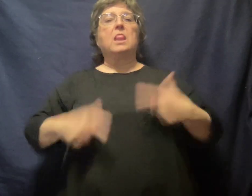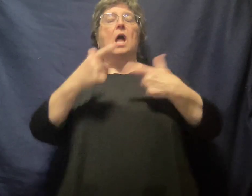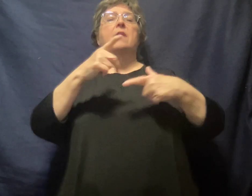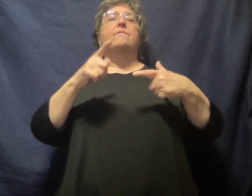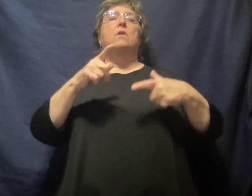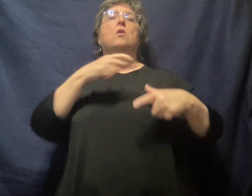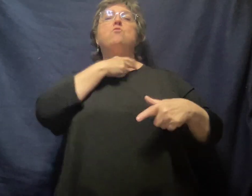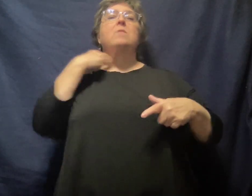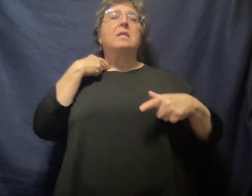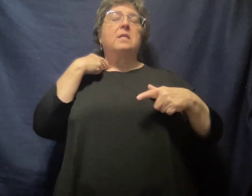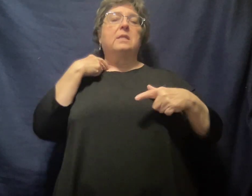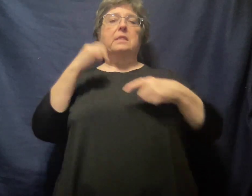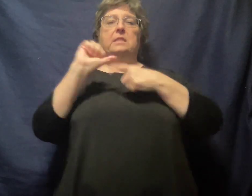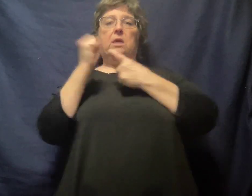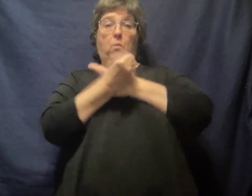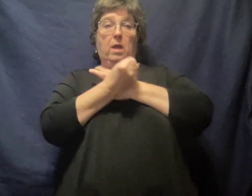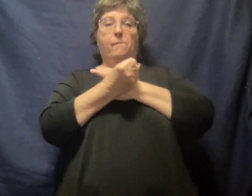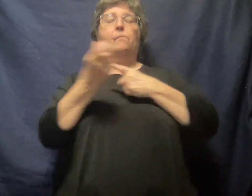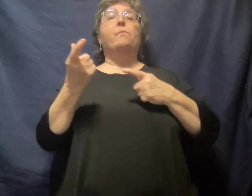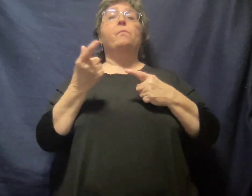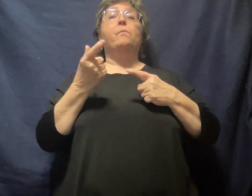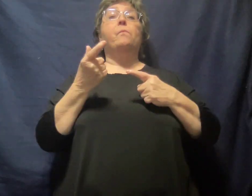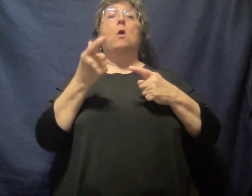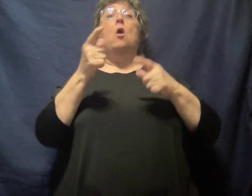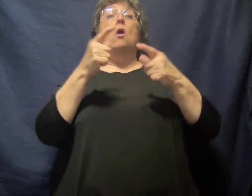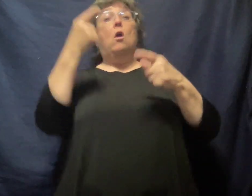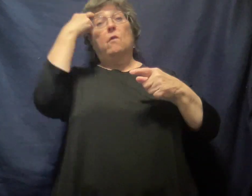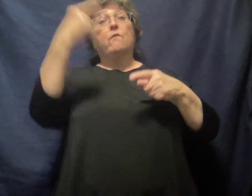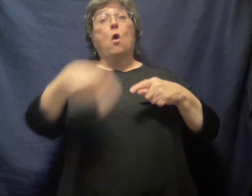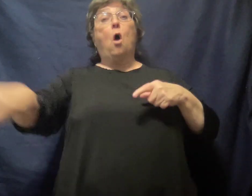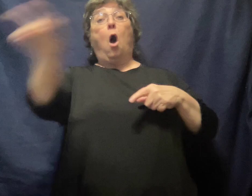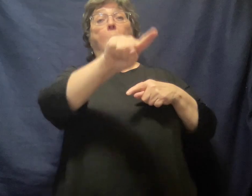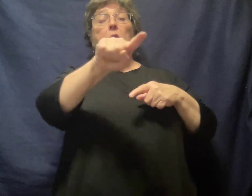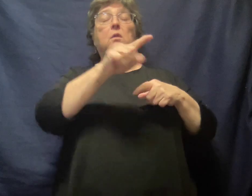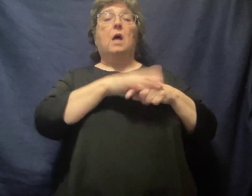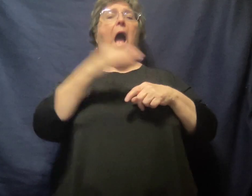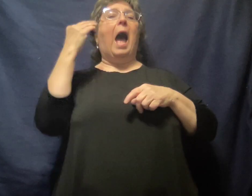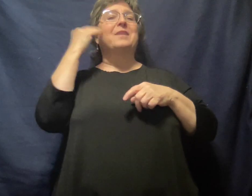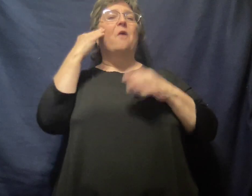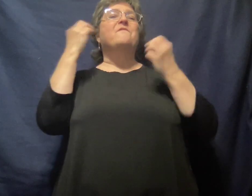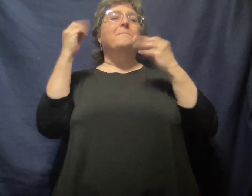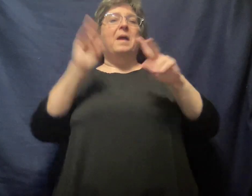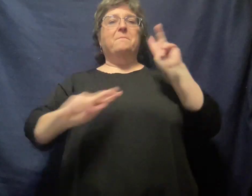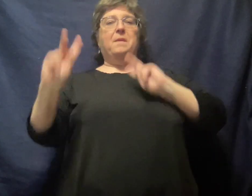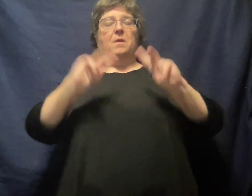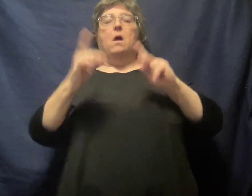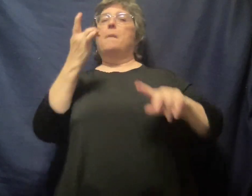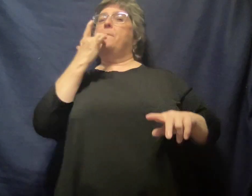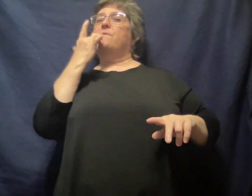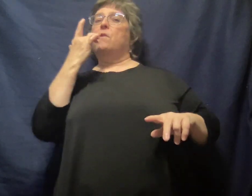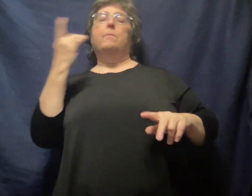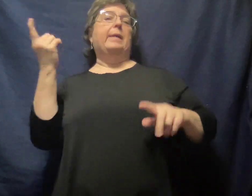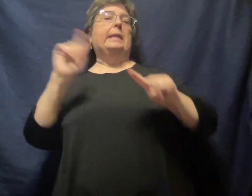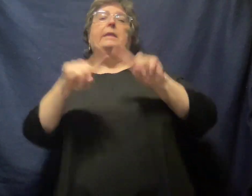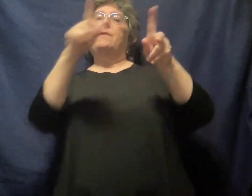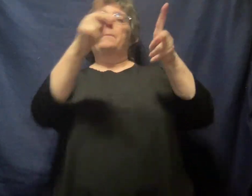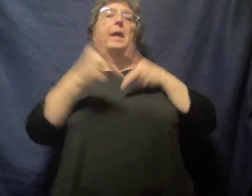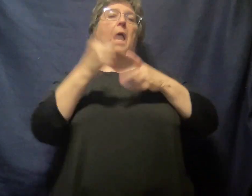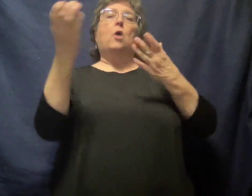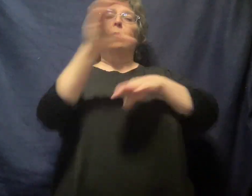situations. Just to all, I know for a lot of people they would rather be somewhere else on this Christmas Eve. The